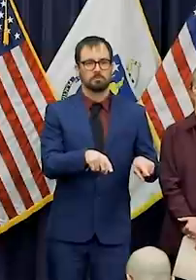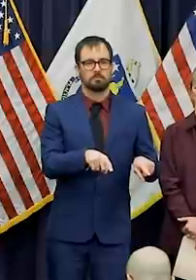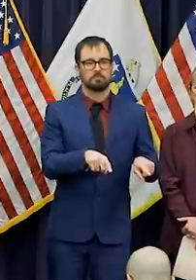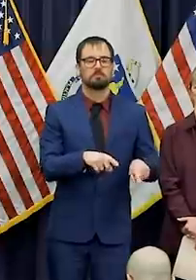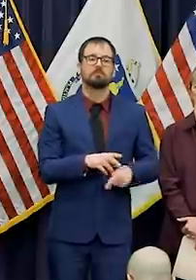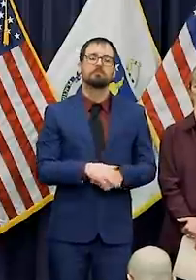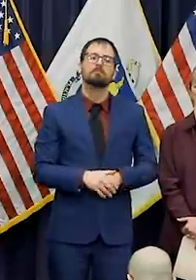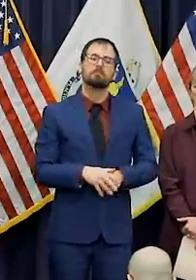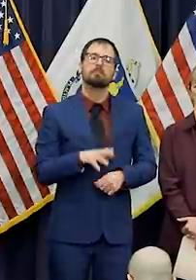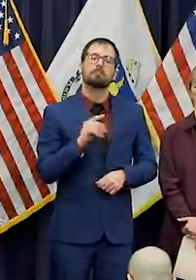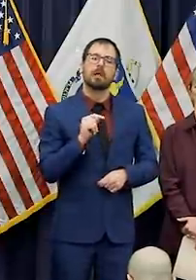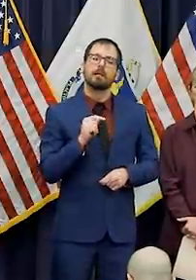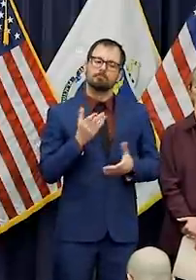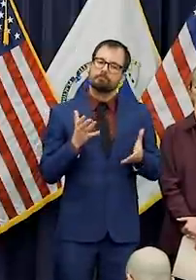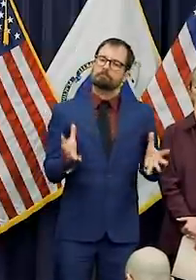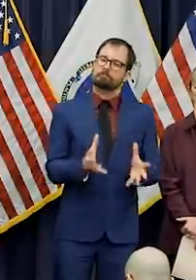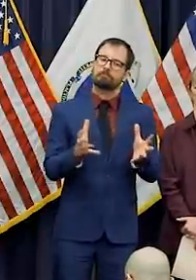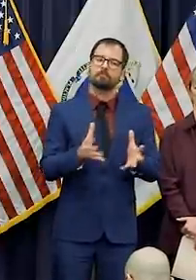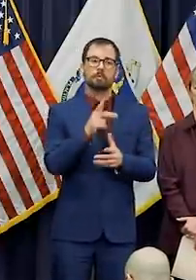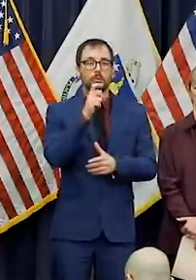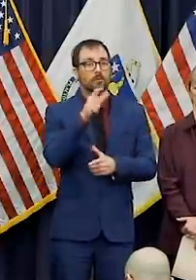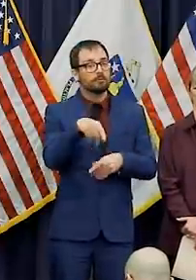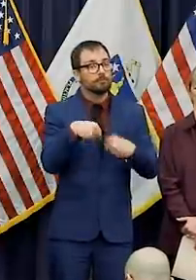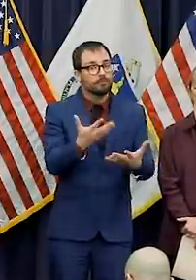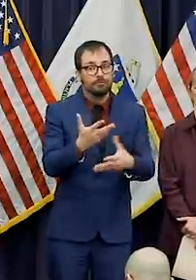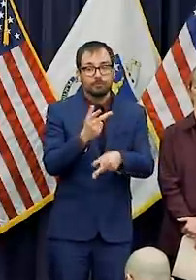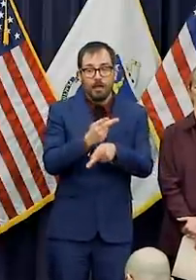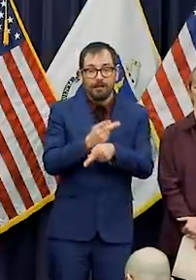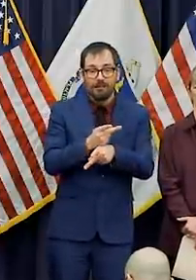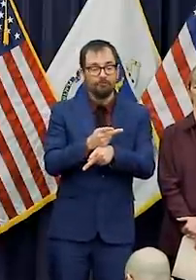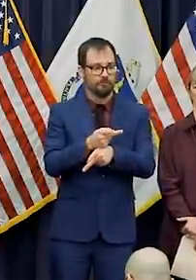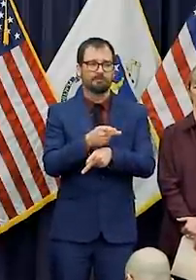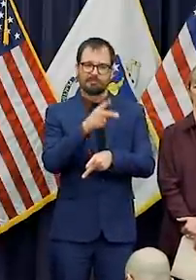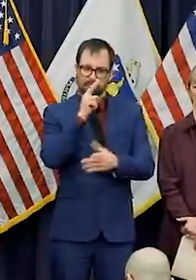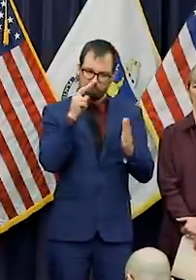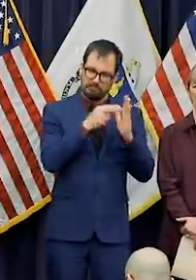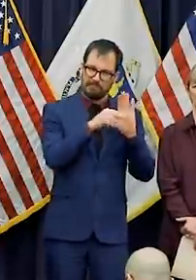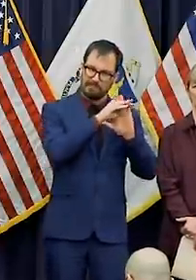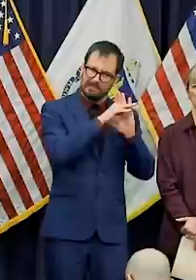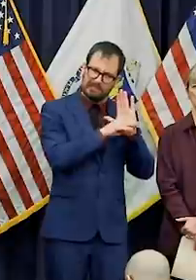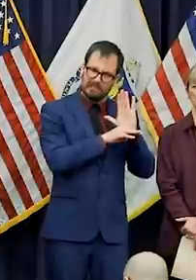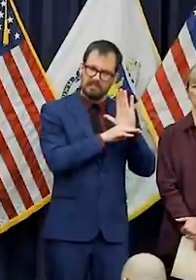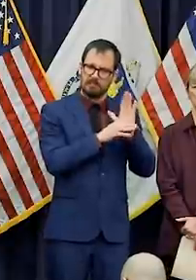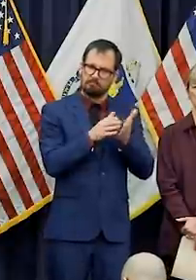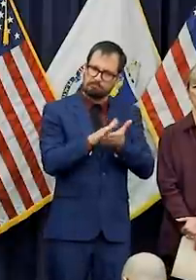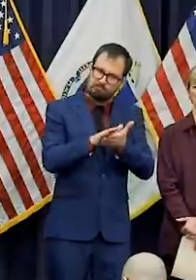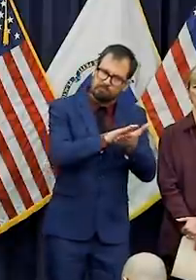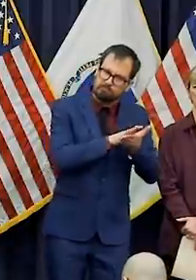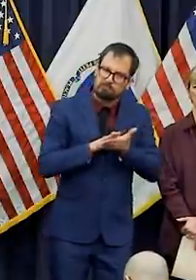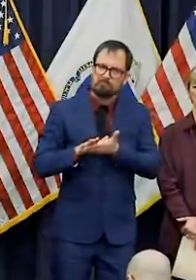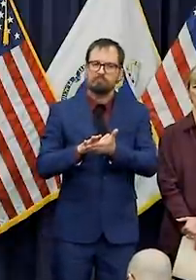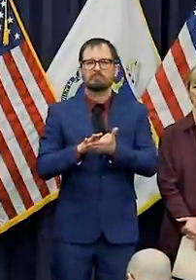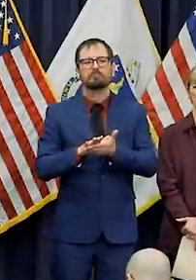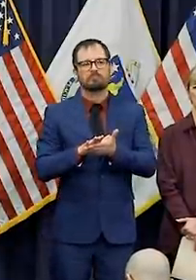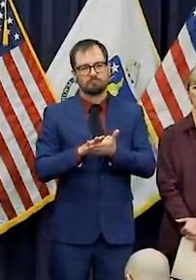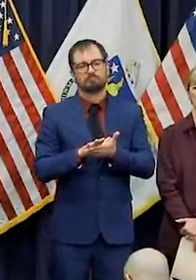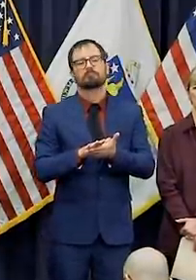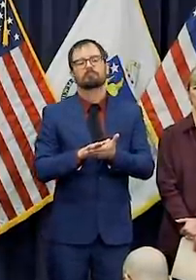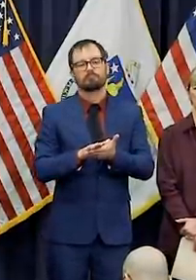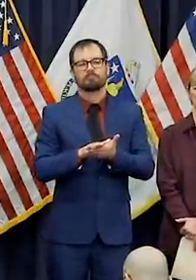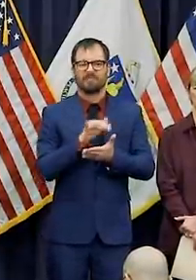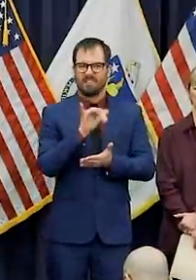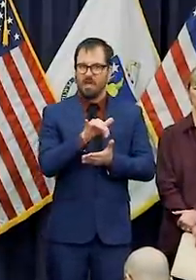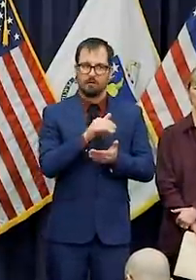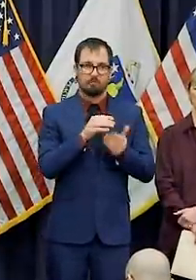guidelines that are being issued by the Department of Early Education and Care and the Department of Public Health, which call for